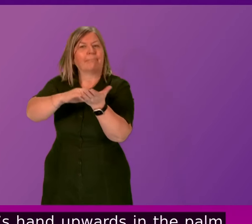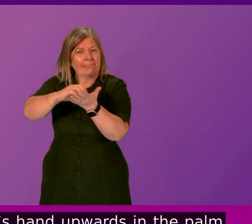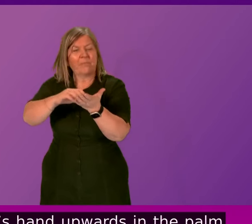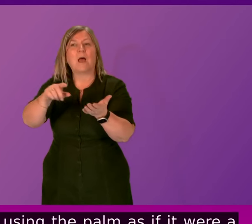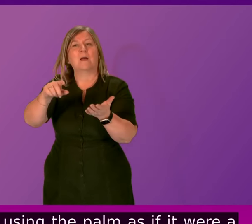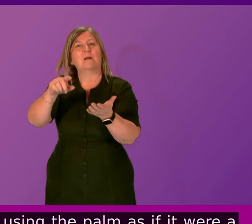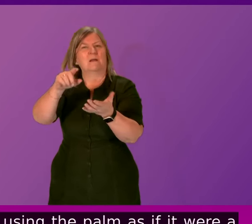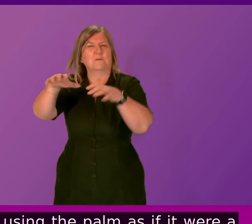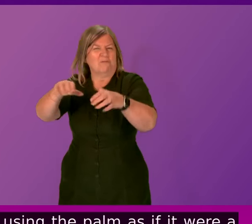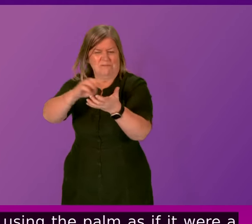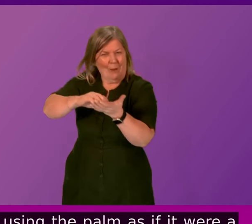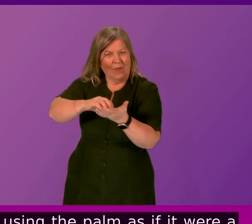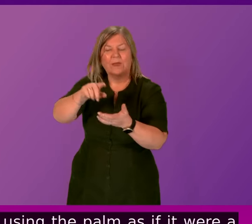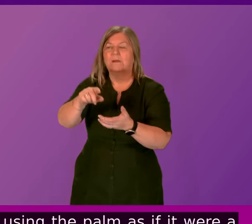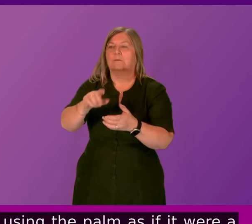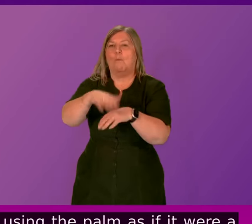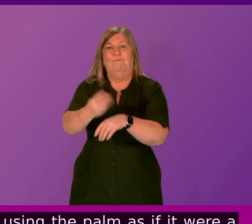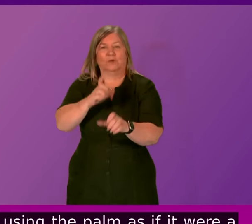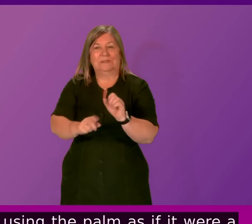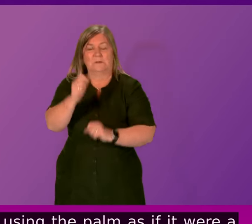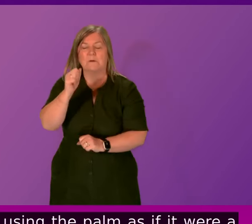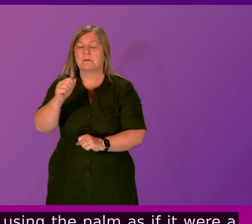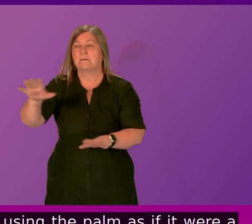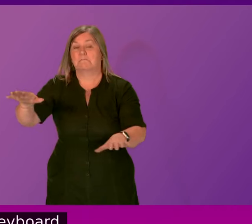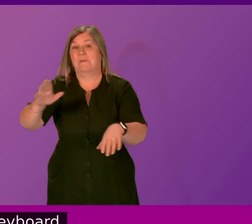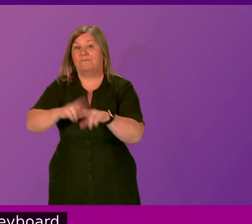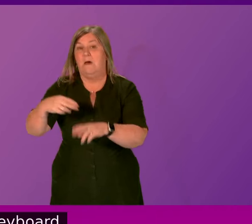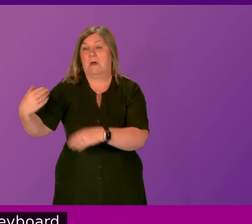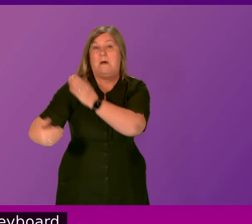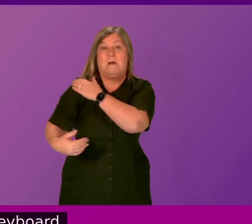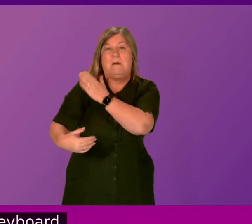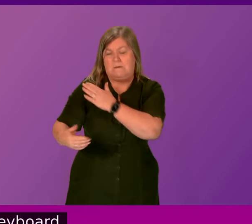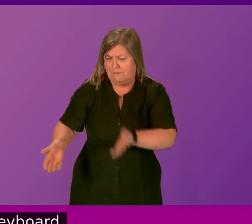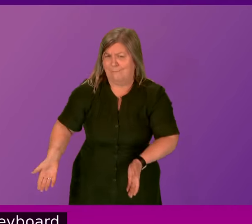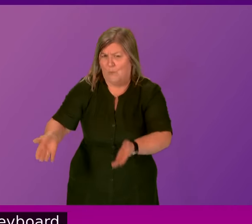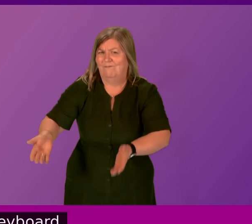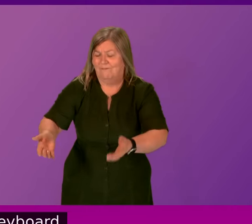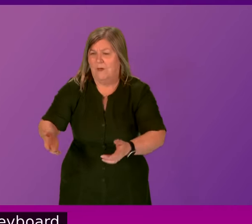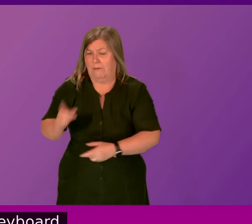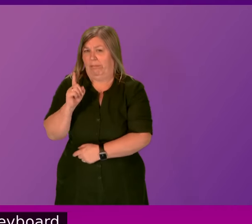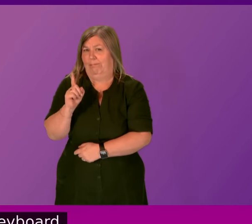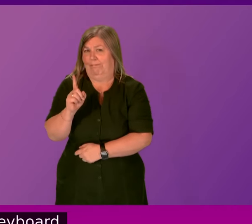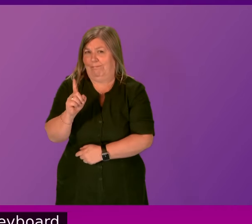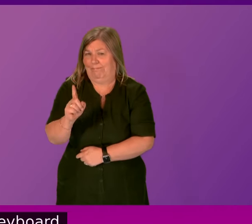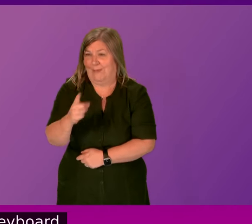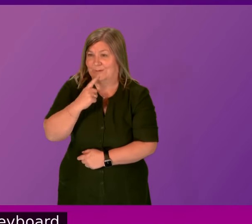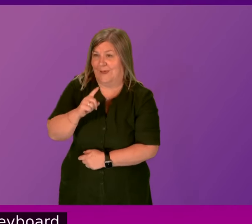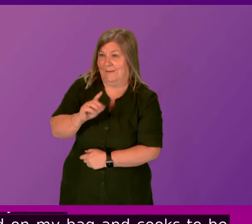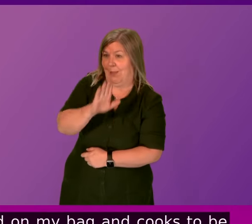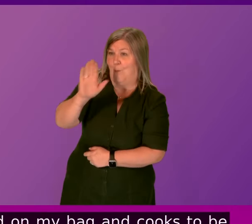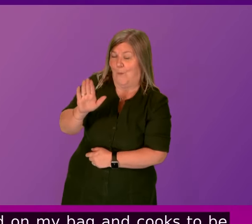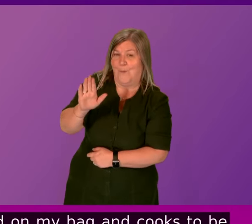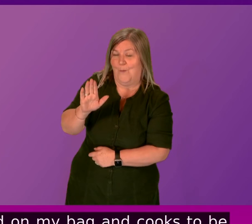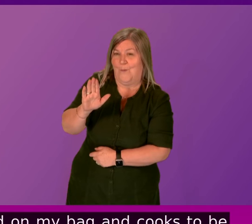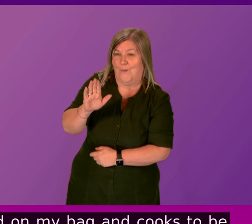keyboard. My dad placed his hand on my back and coaxed me forward to go and say hello. And